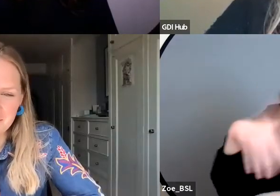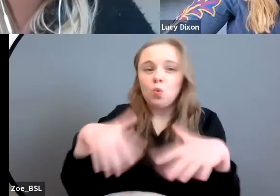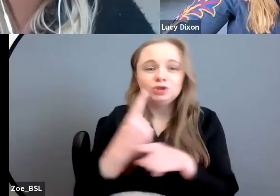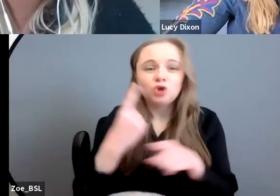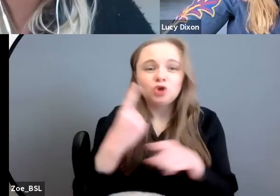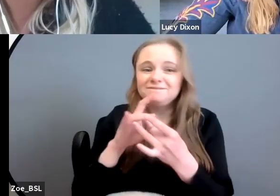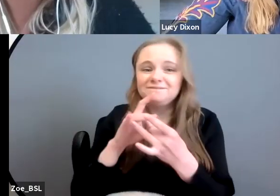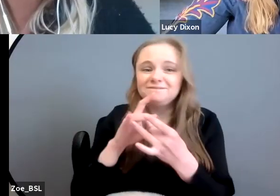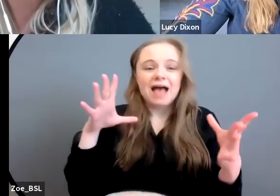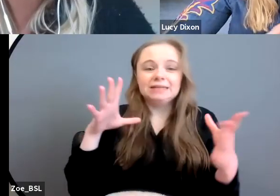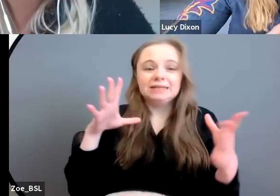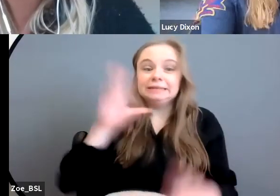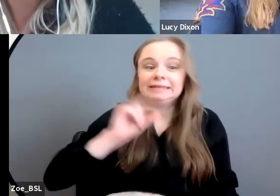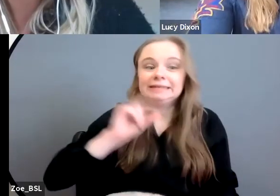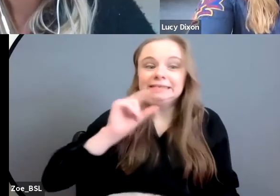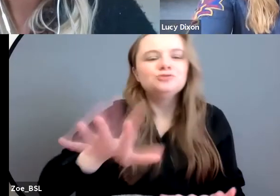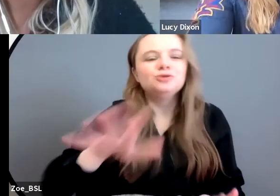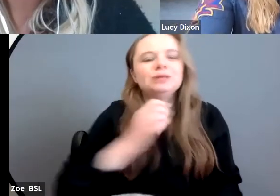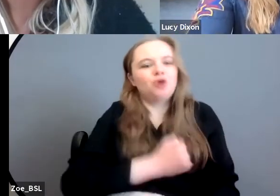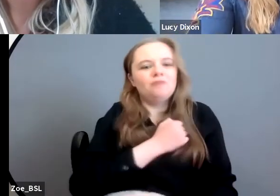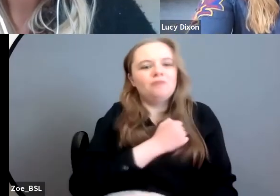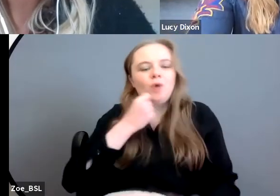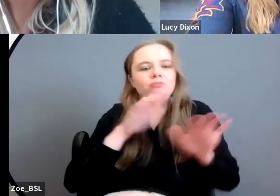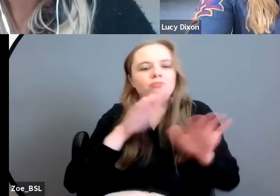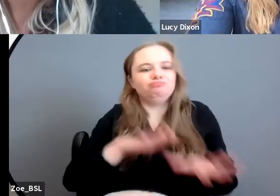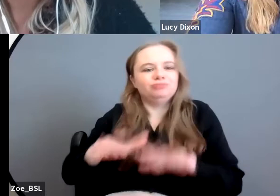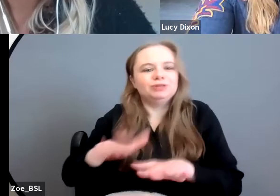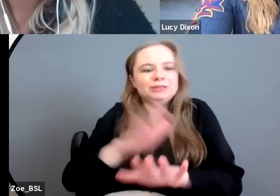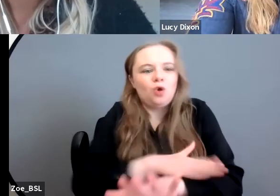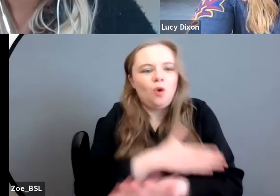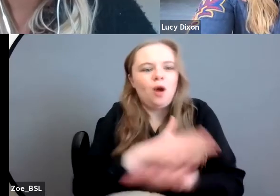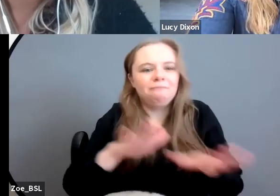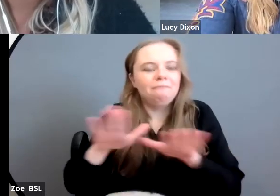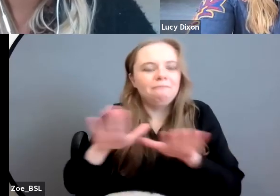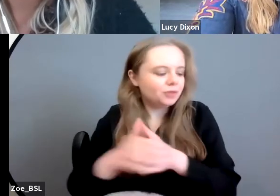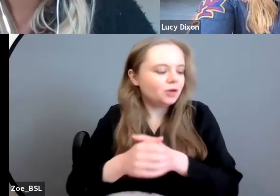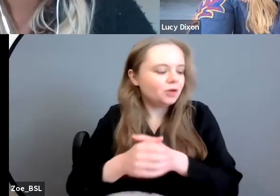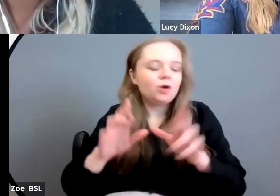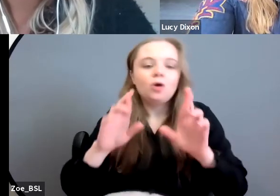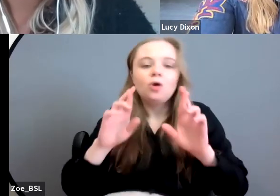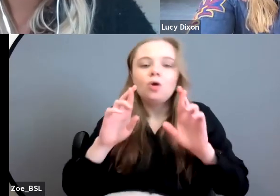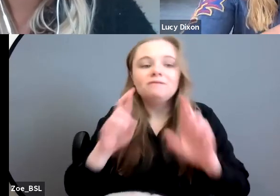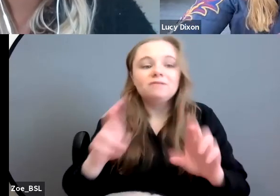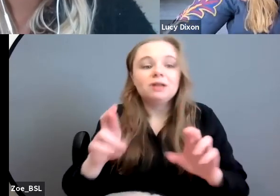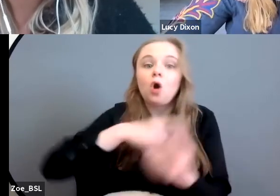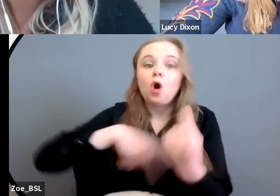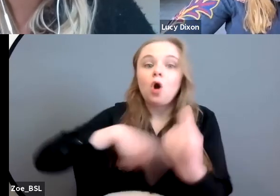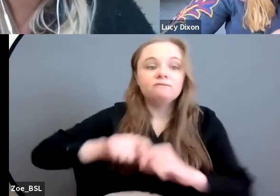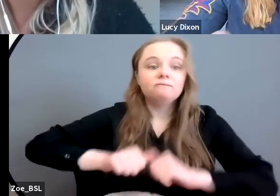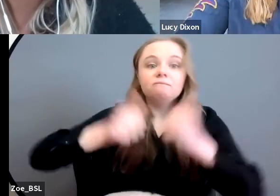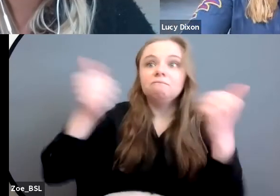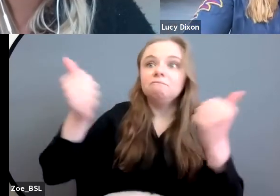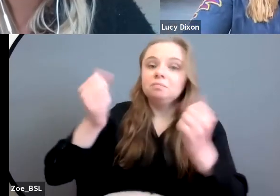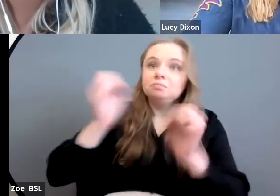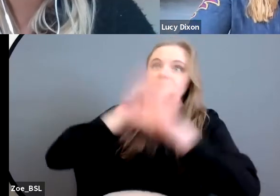make sure that we slow down the tempo somewhat. So hopefully you've all got a good understanding of the report itself, and I'm